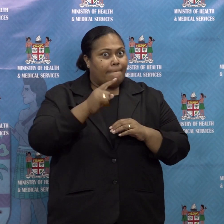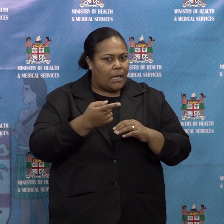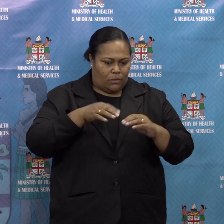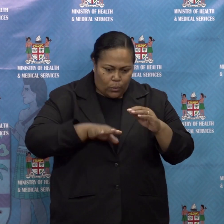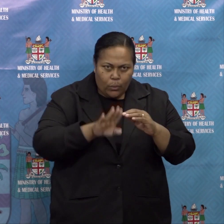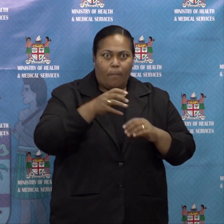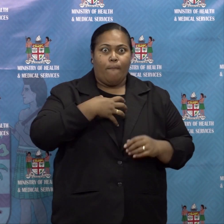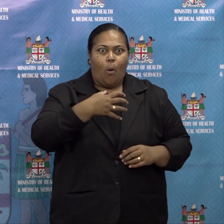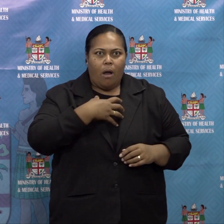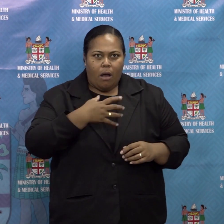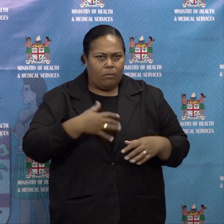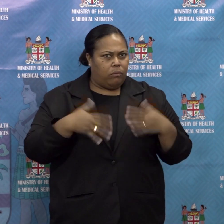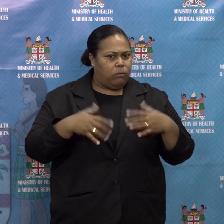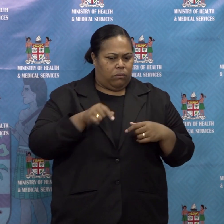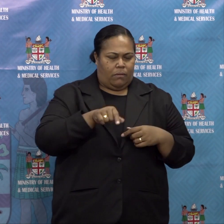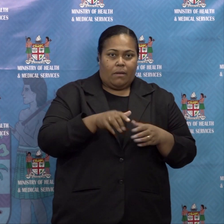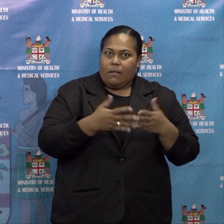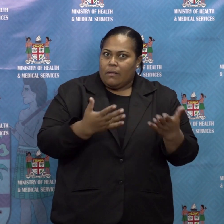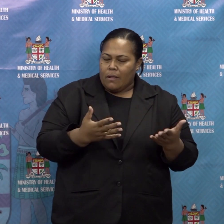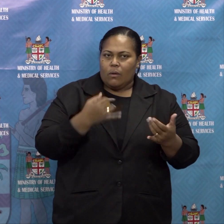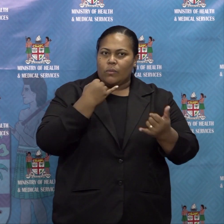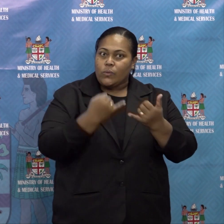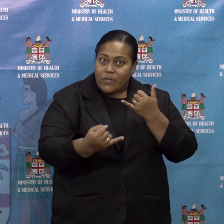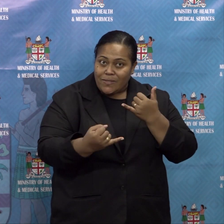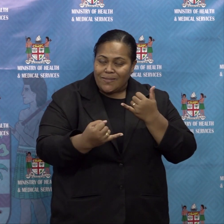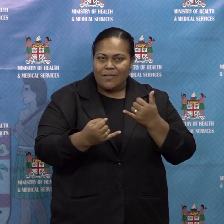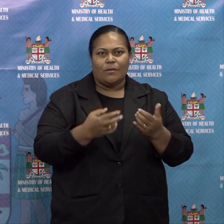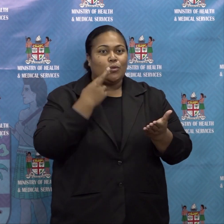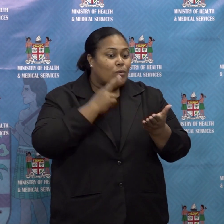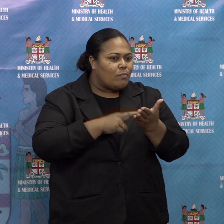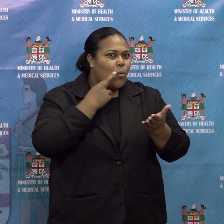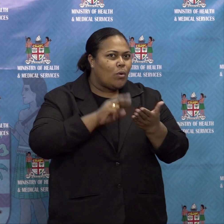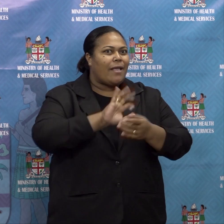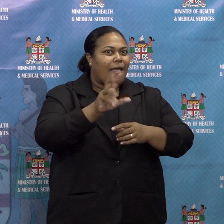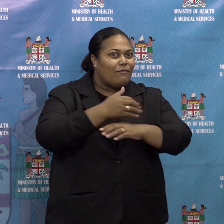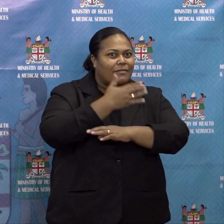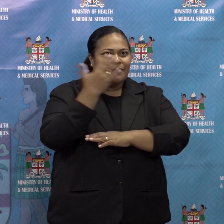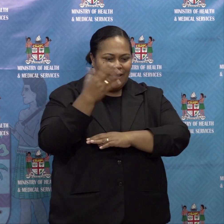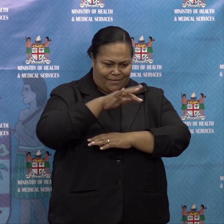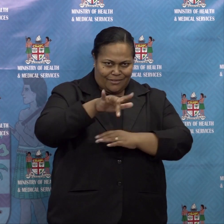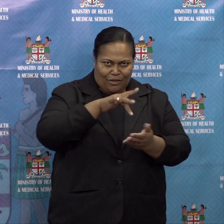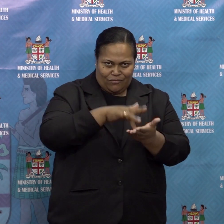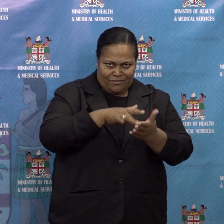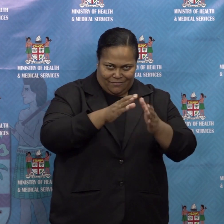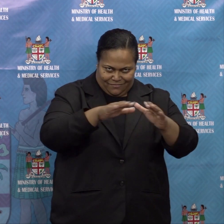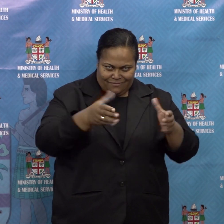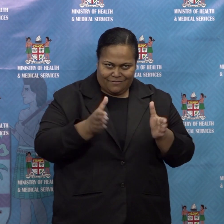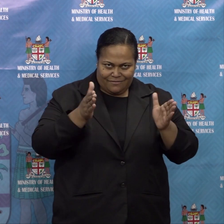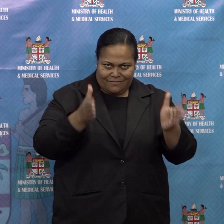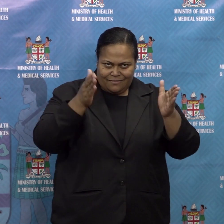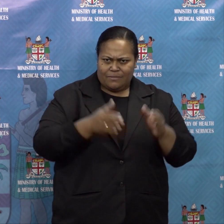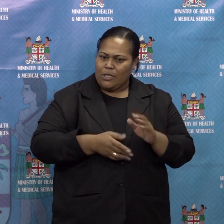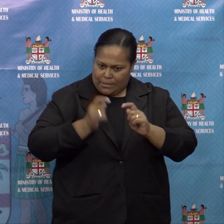also is indicative of the increasing number of cases reported daily in the Central Division despite high levels of